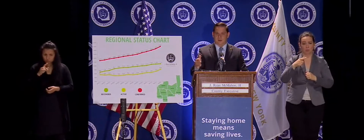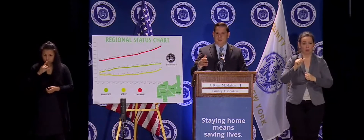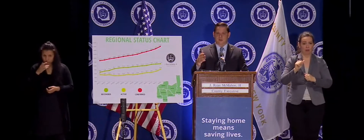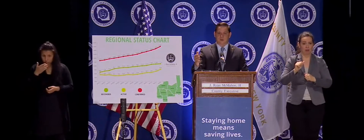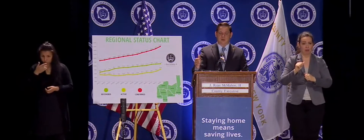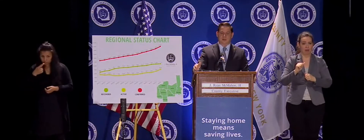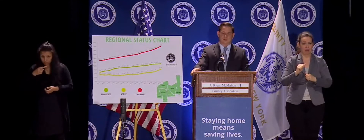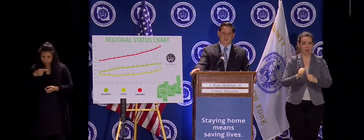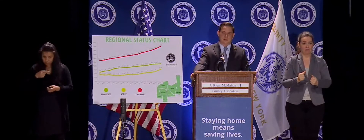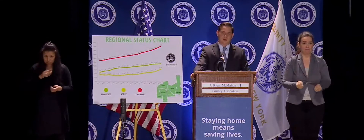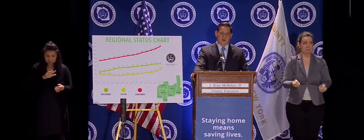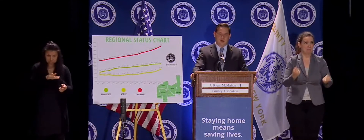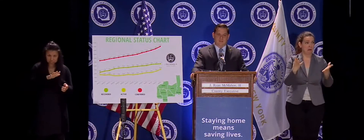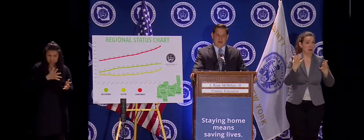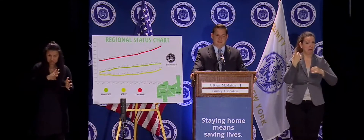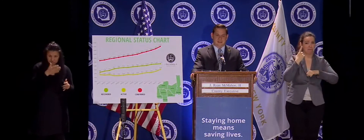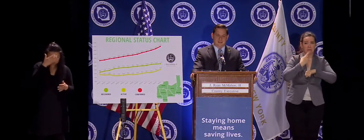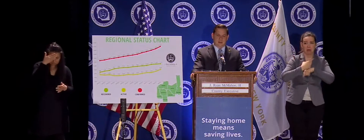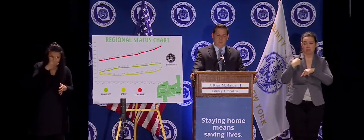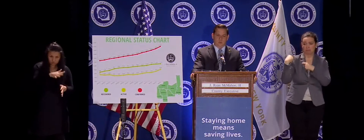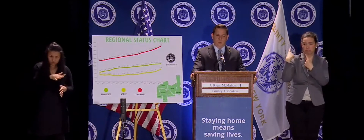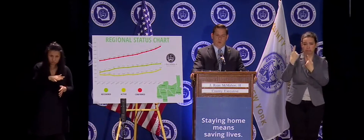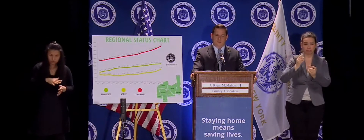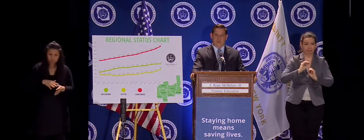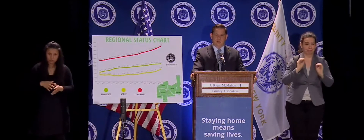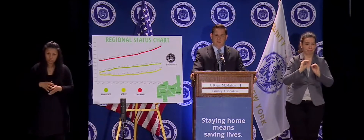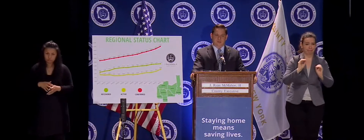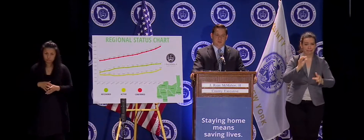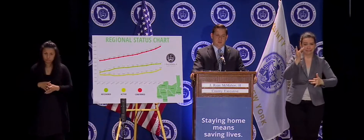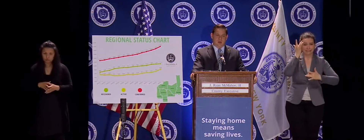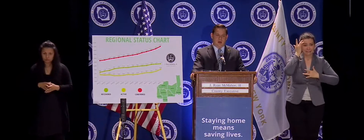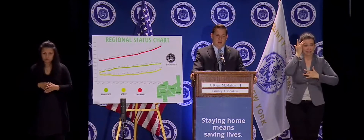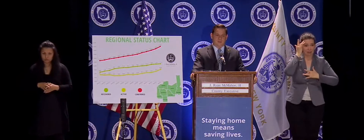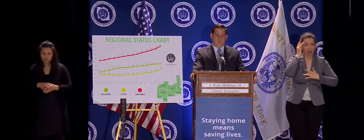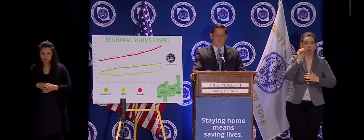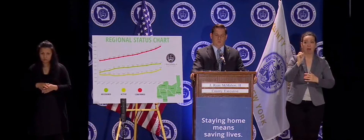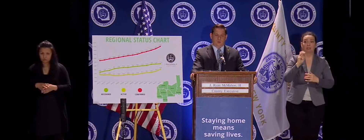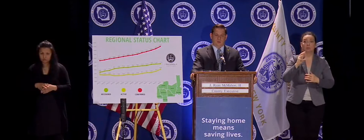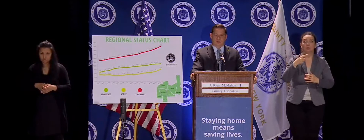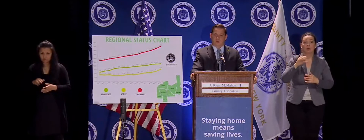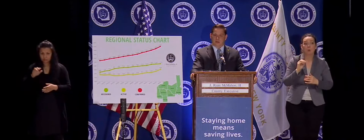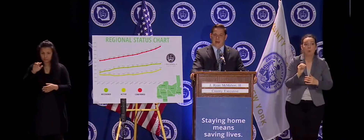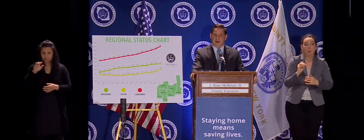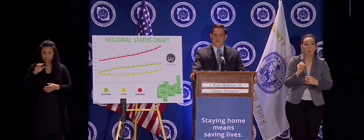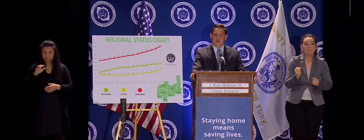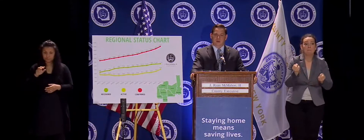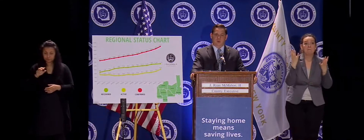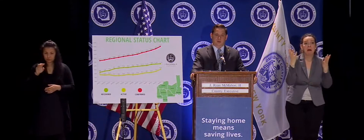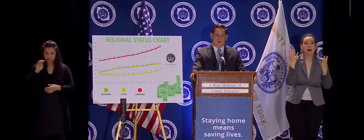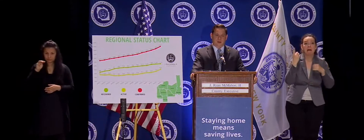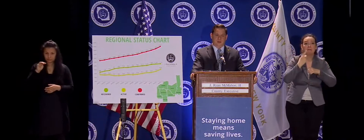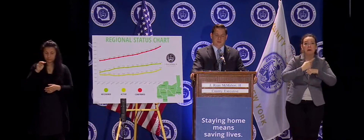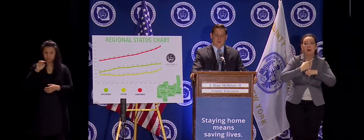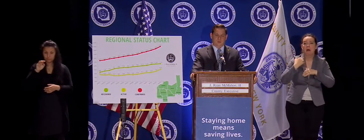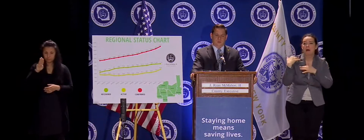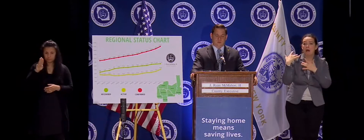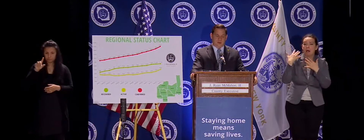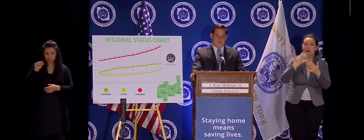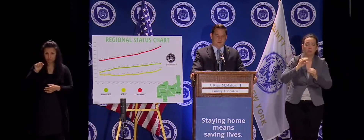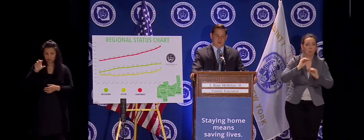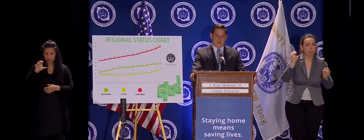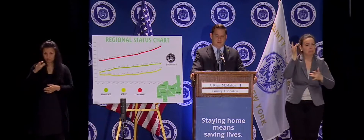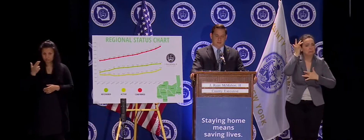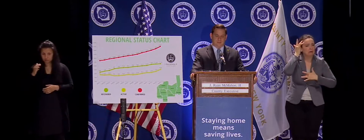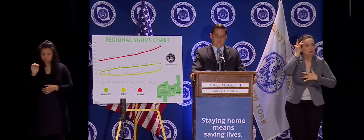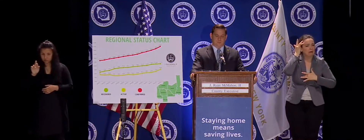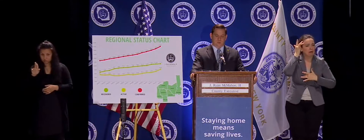County, many days, no cases. Madison's had a little bit more of a challenge, like we have, with, a lot